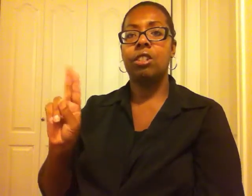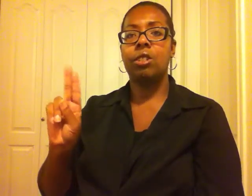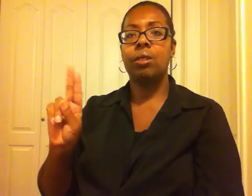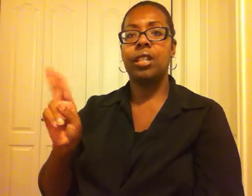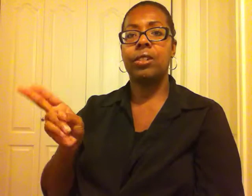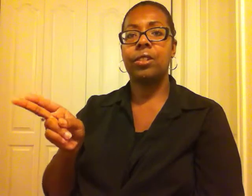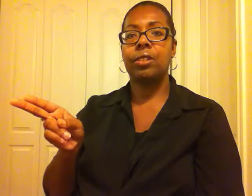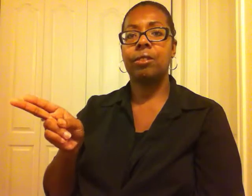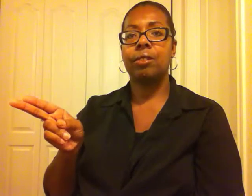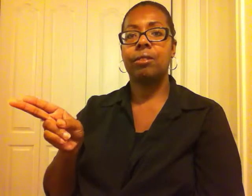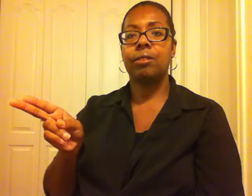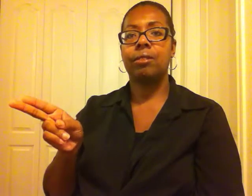Two letters.